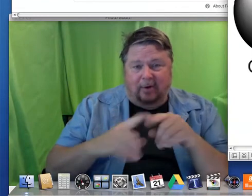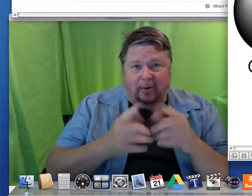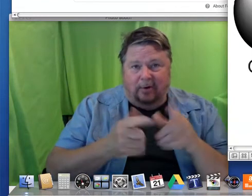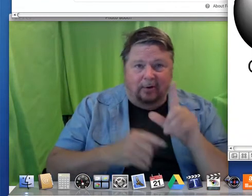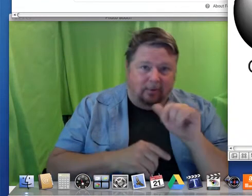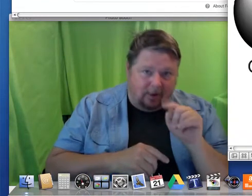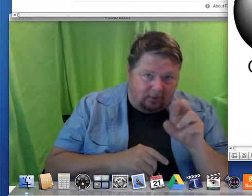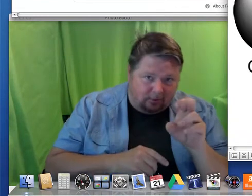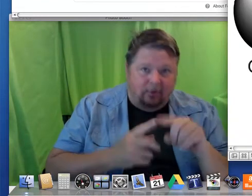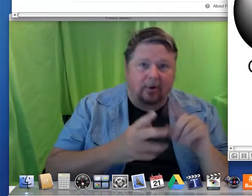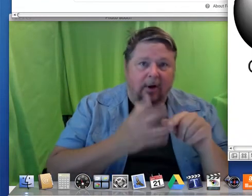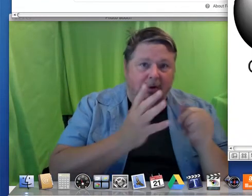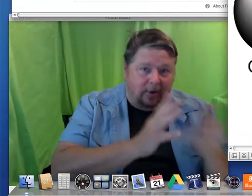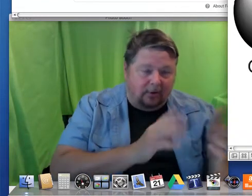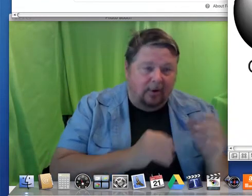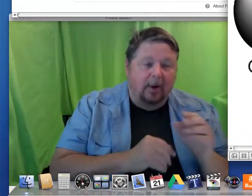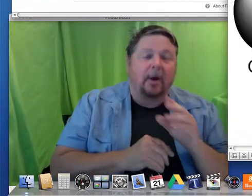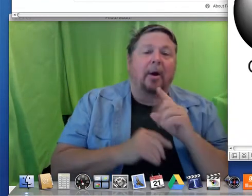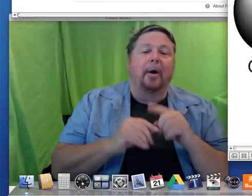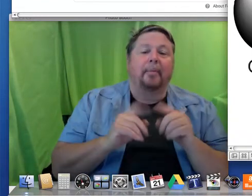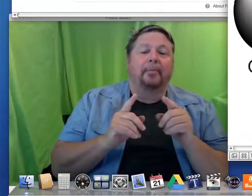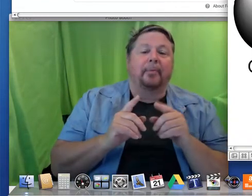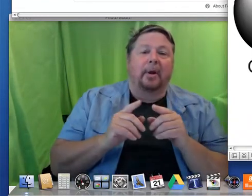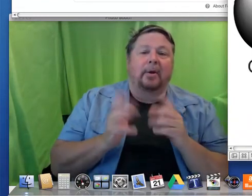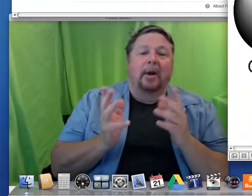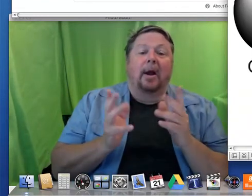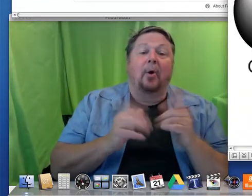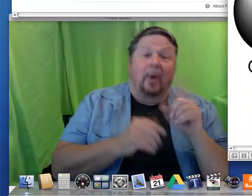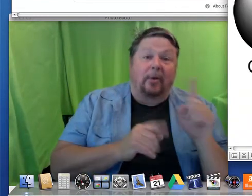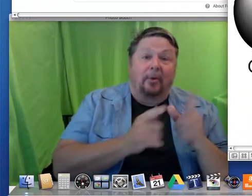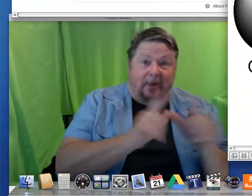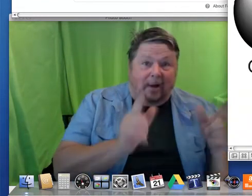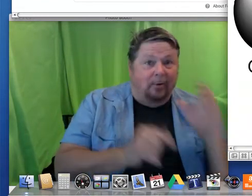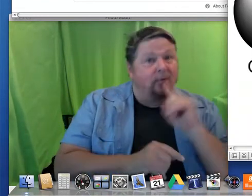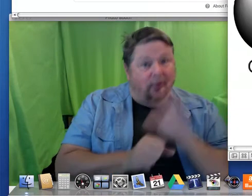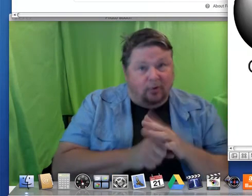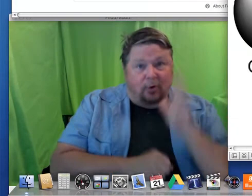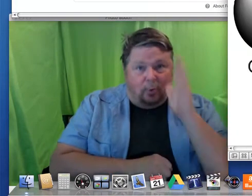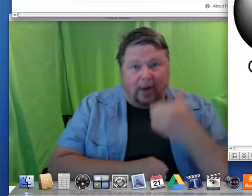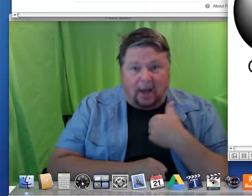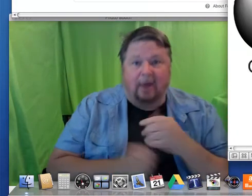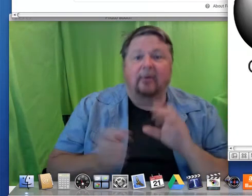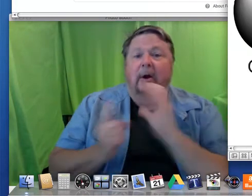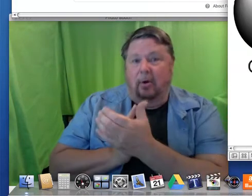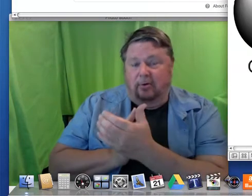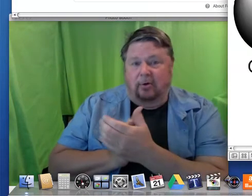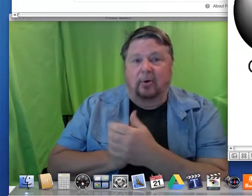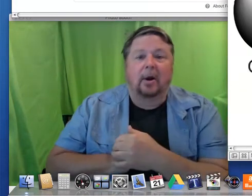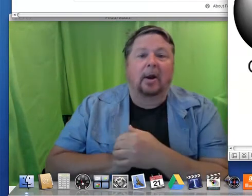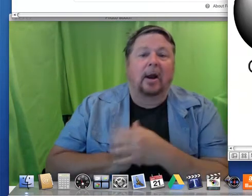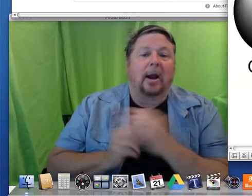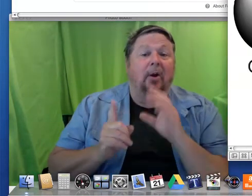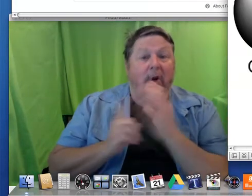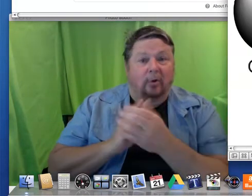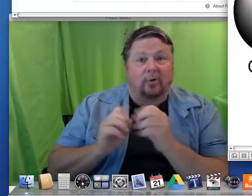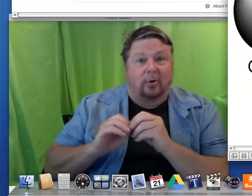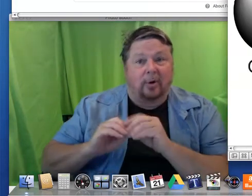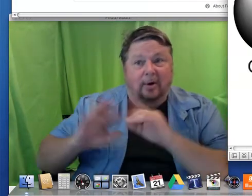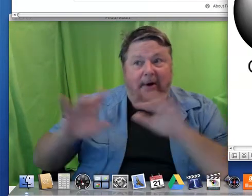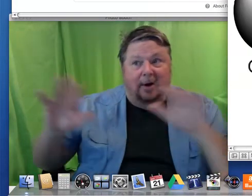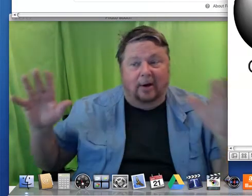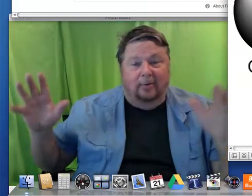go into literature and other things. But where there is language, you for sure will have culture, and